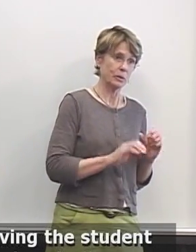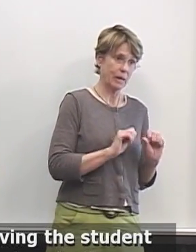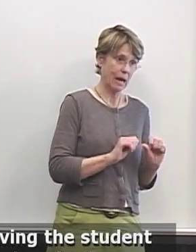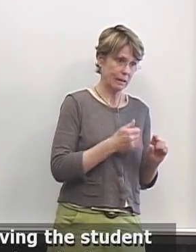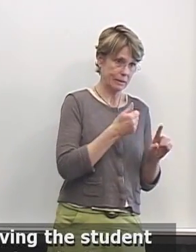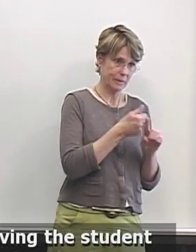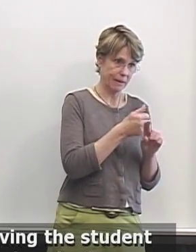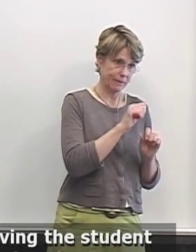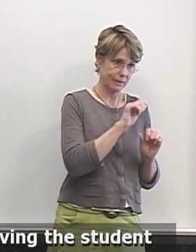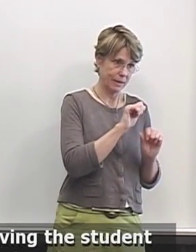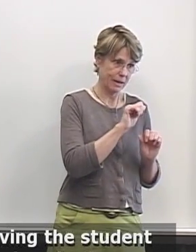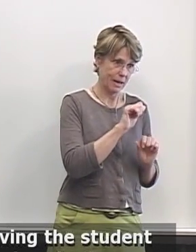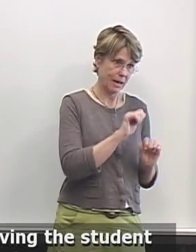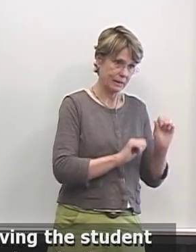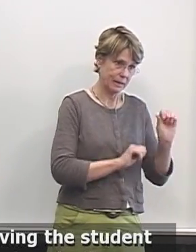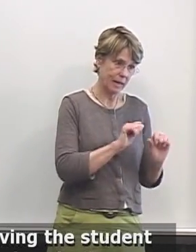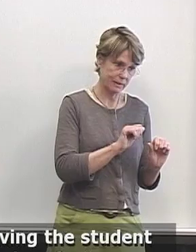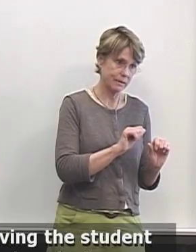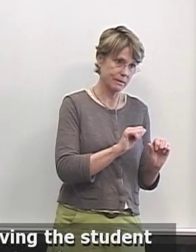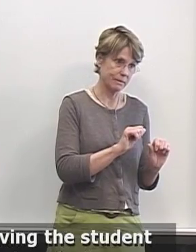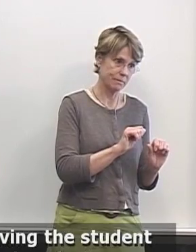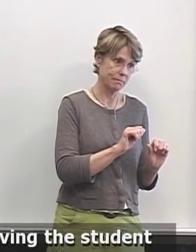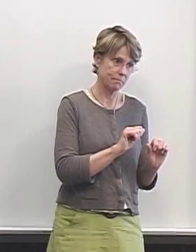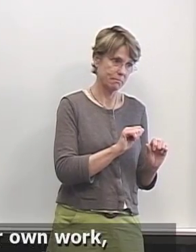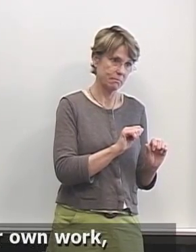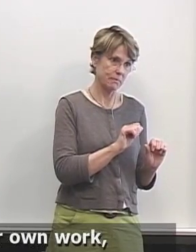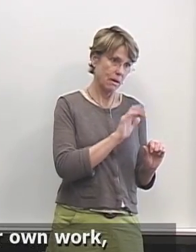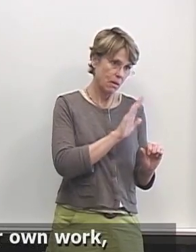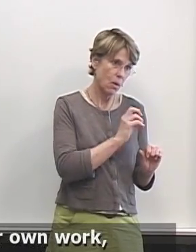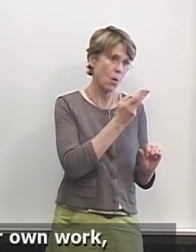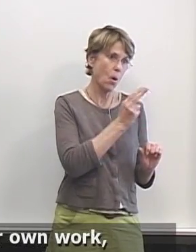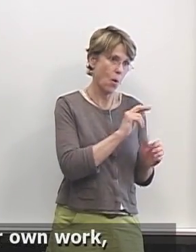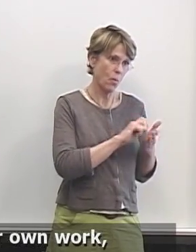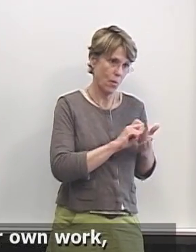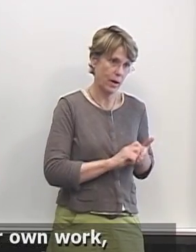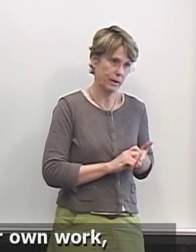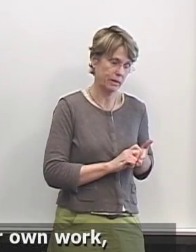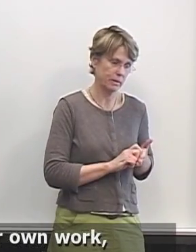assess and evaluate his or her own work.